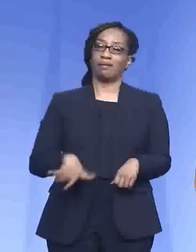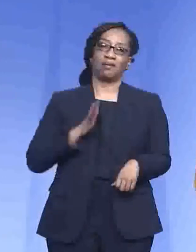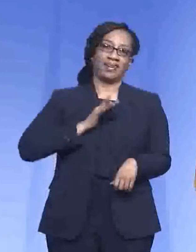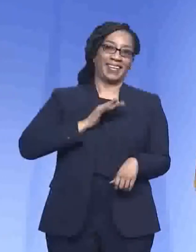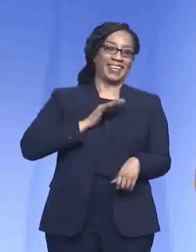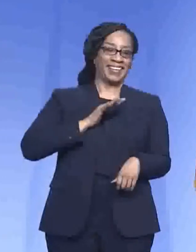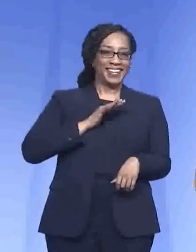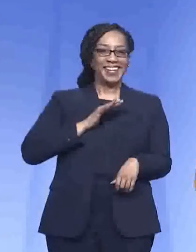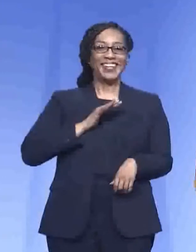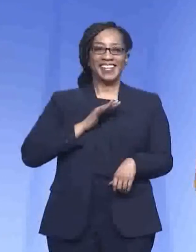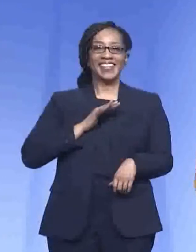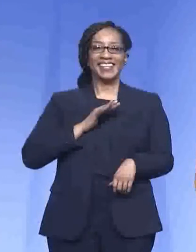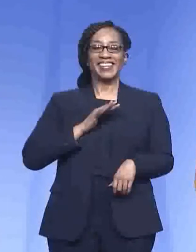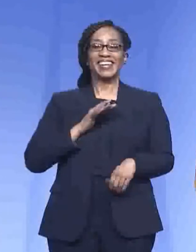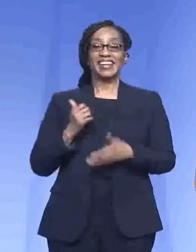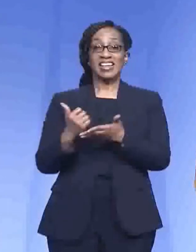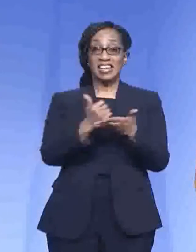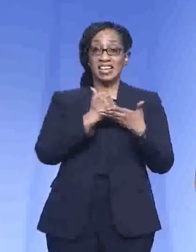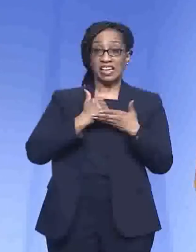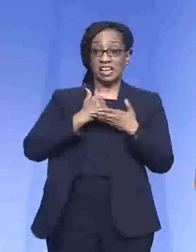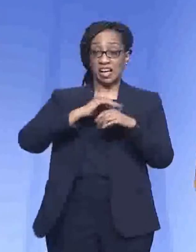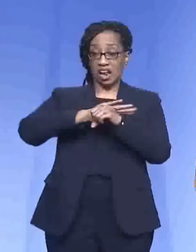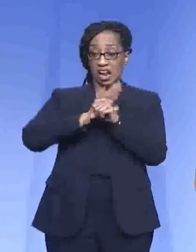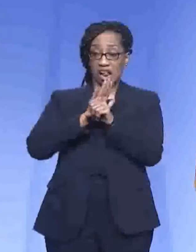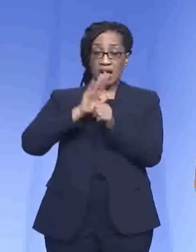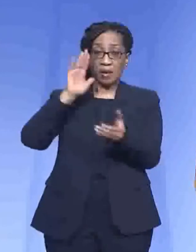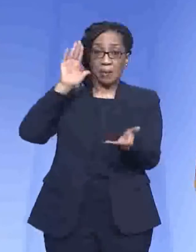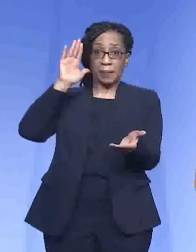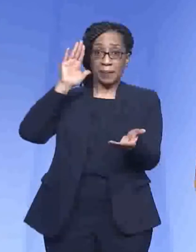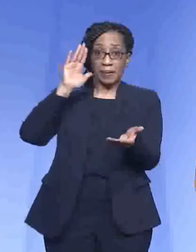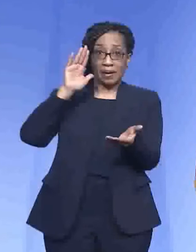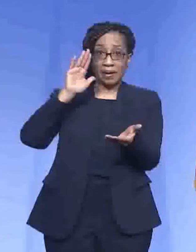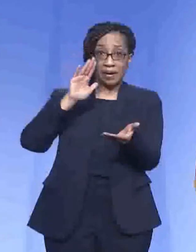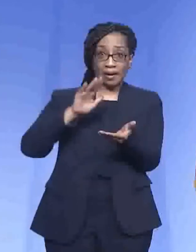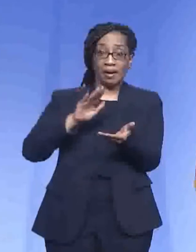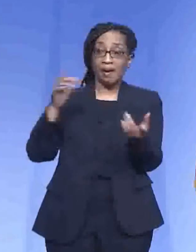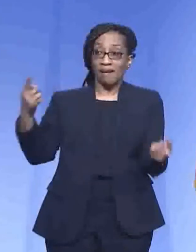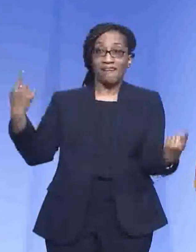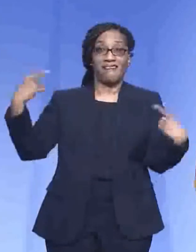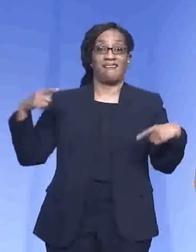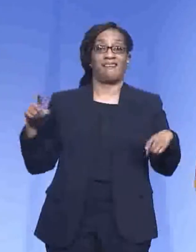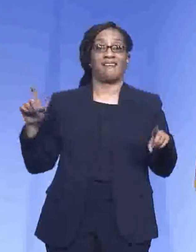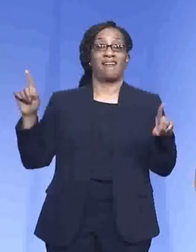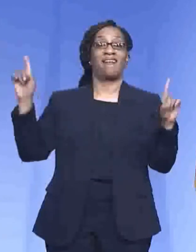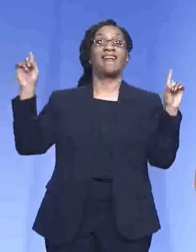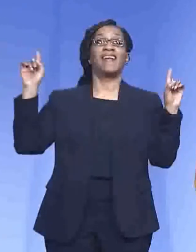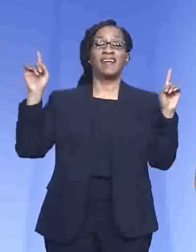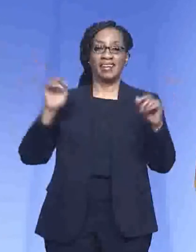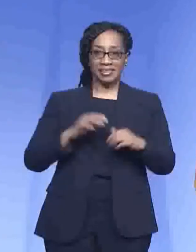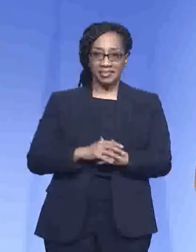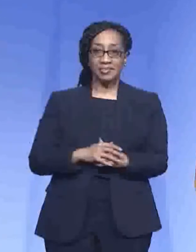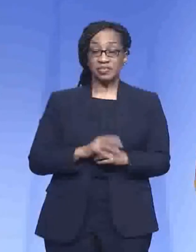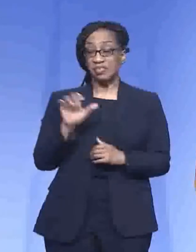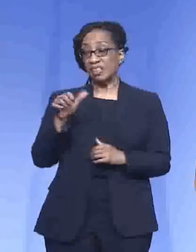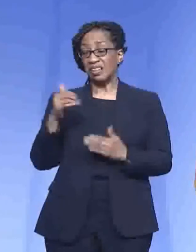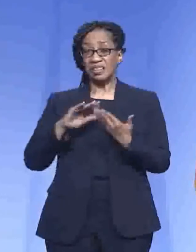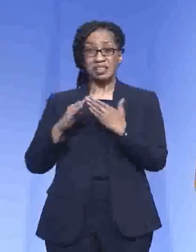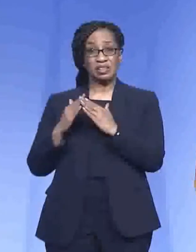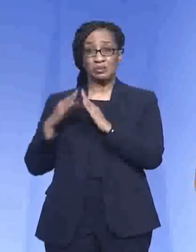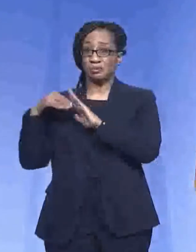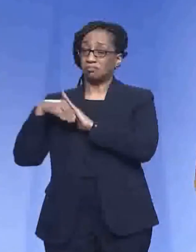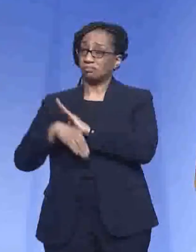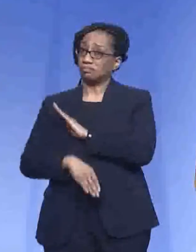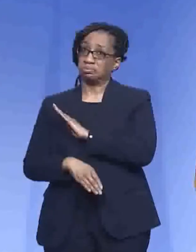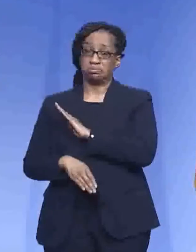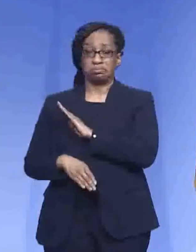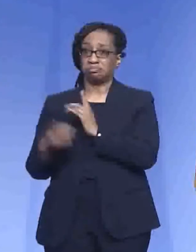this pandemic at the levels that they have been. We are succeeding where other communities have not had